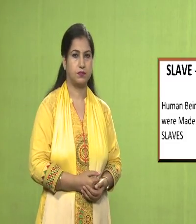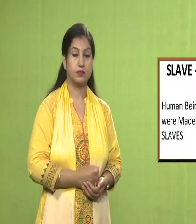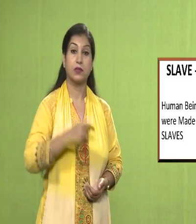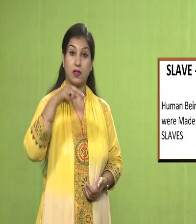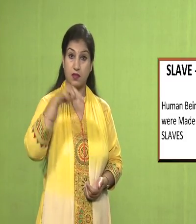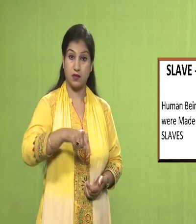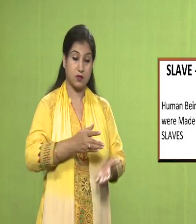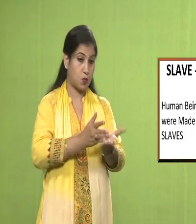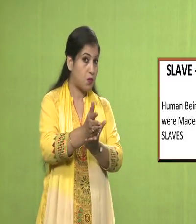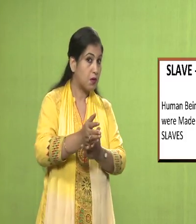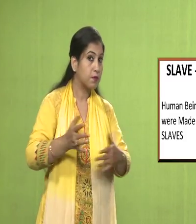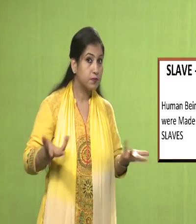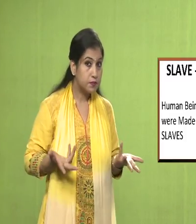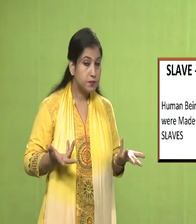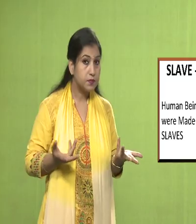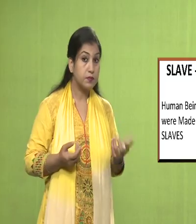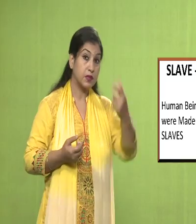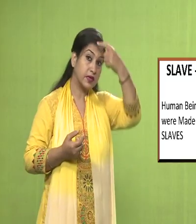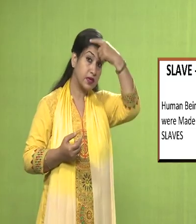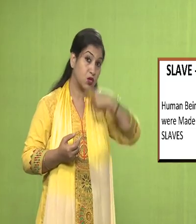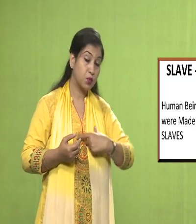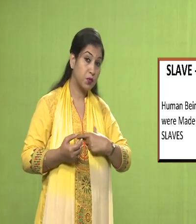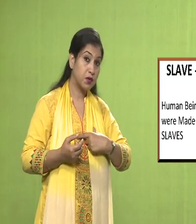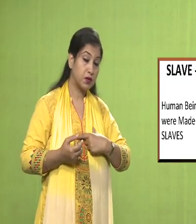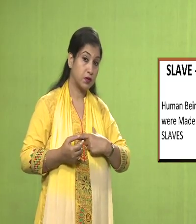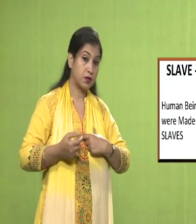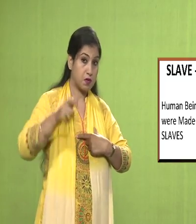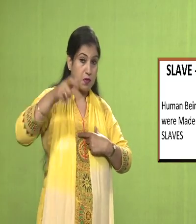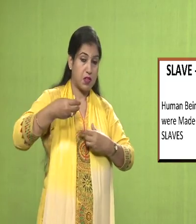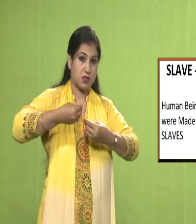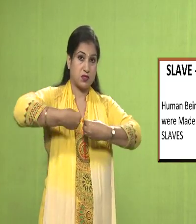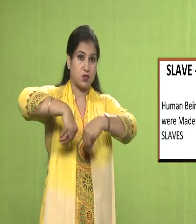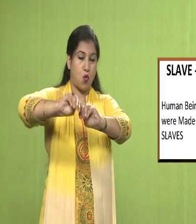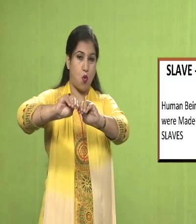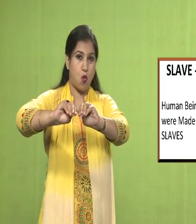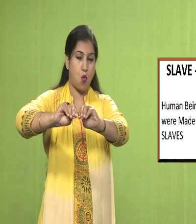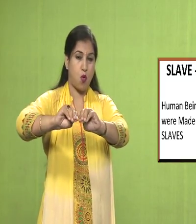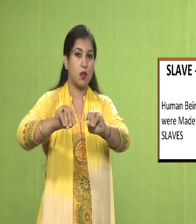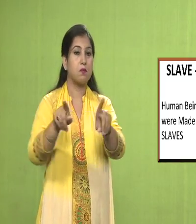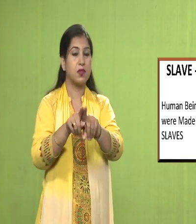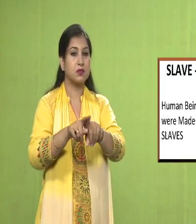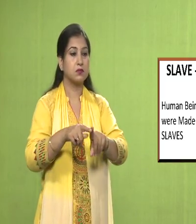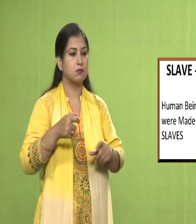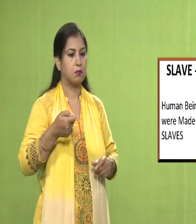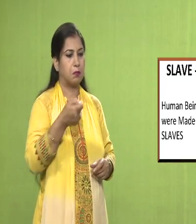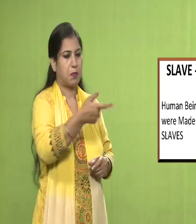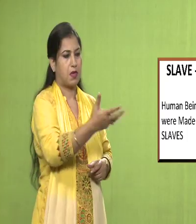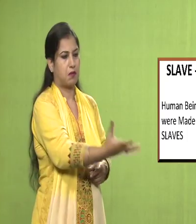In this process, human beings were sold and bought like